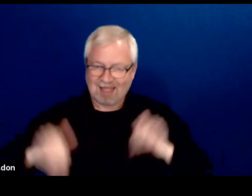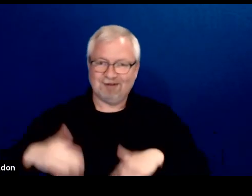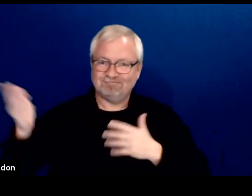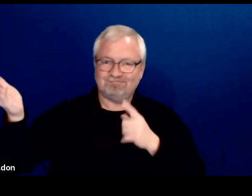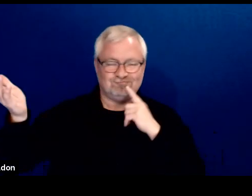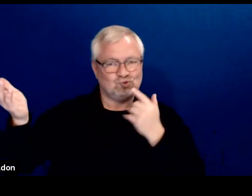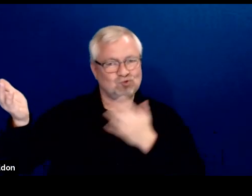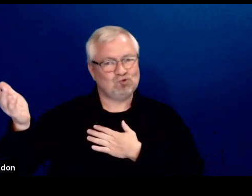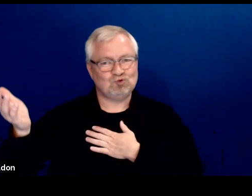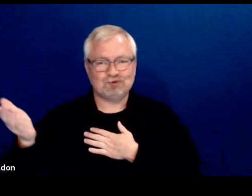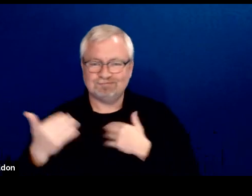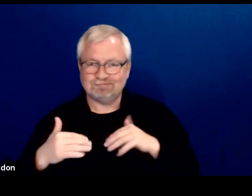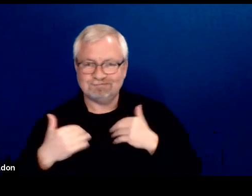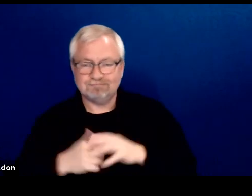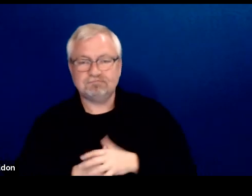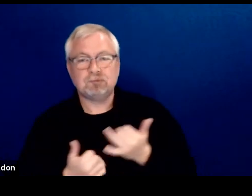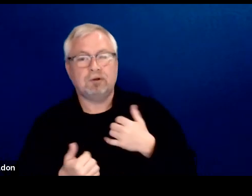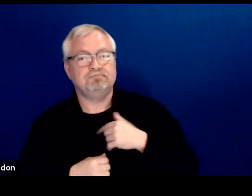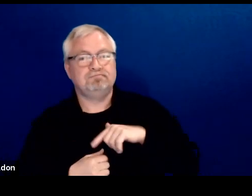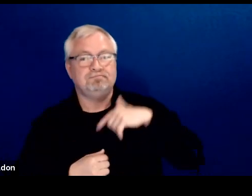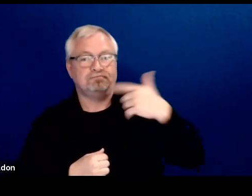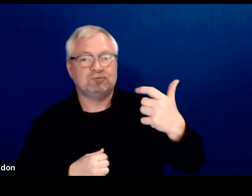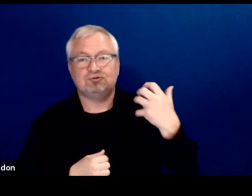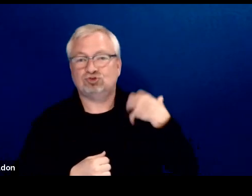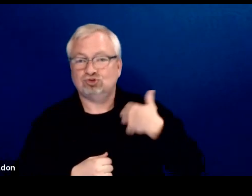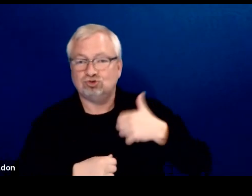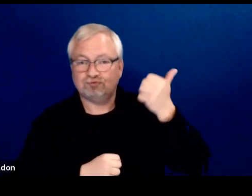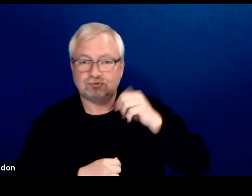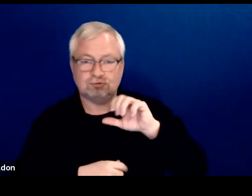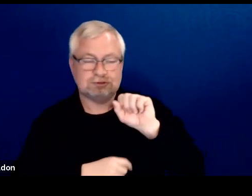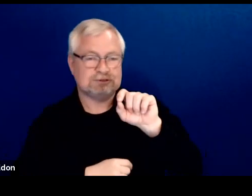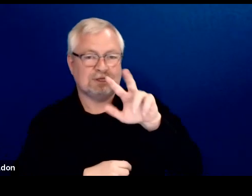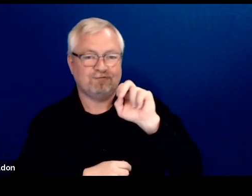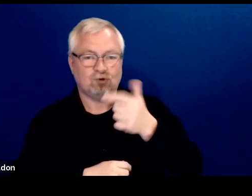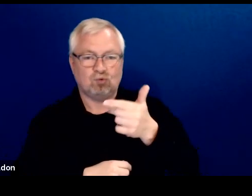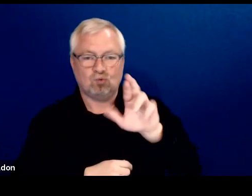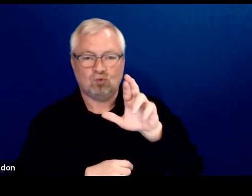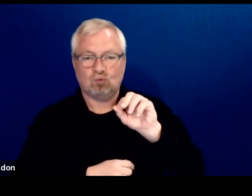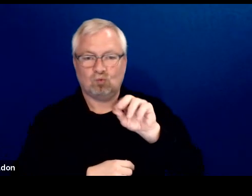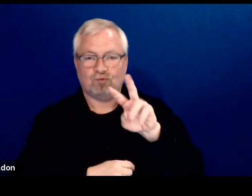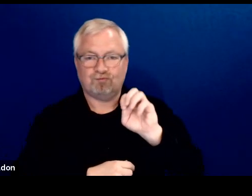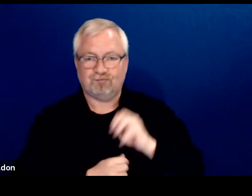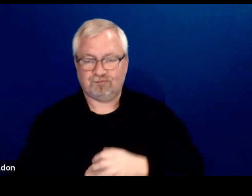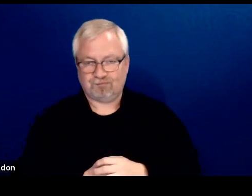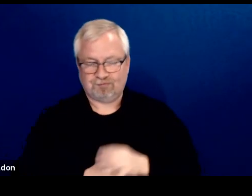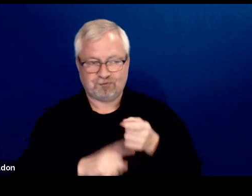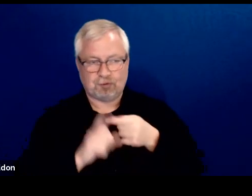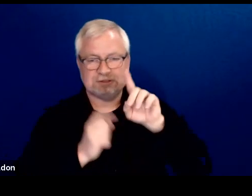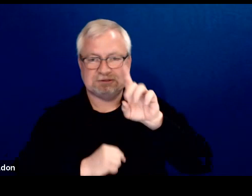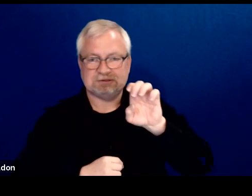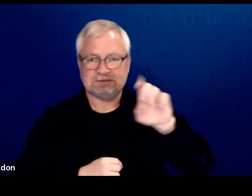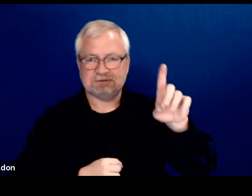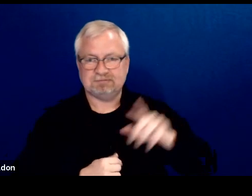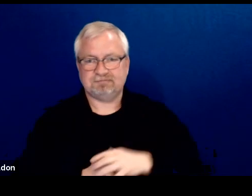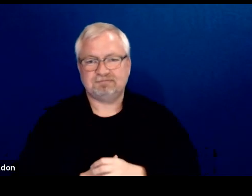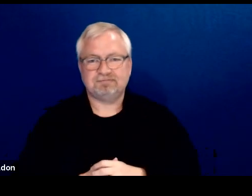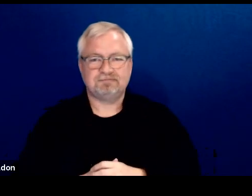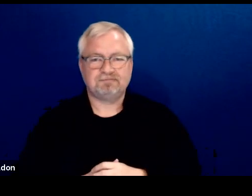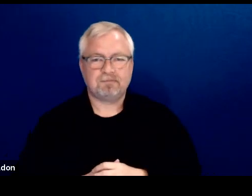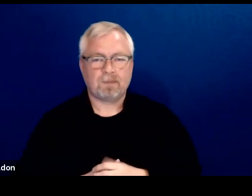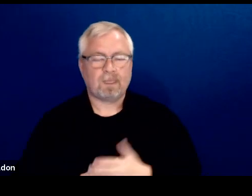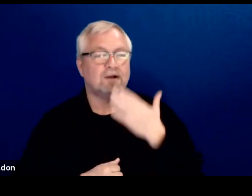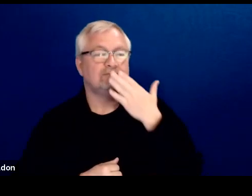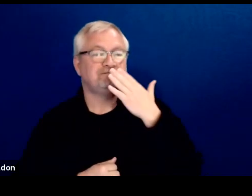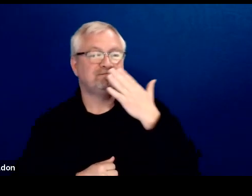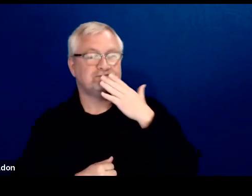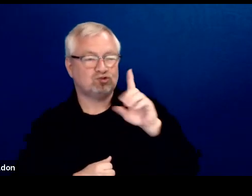with the Department of Employment and Economic Development. Commissioner. Well, thank you, Director Kelly. Good afternoon, everybody. As the governor said